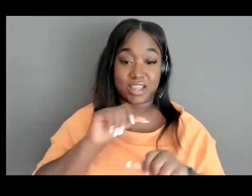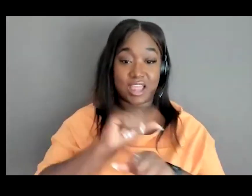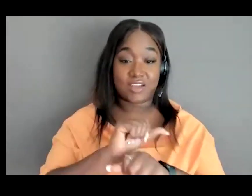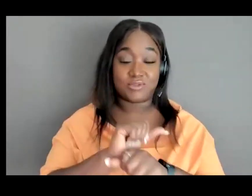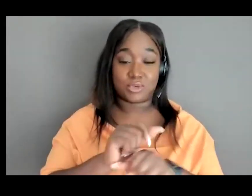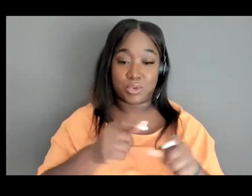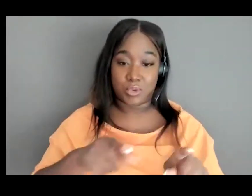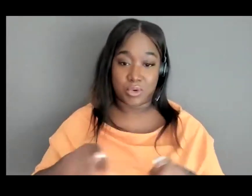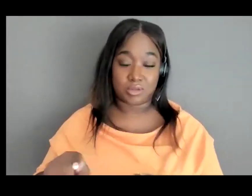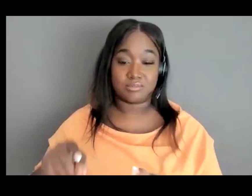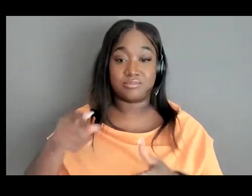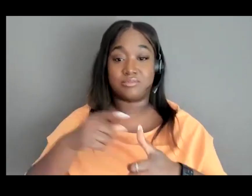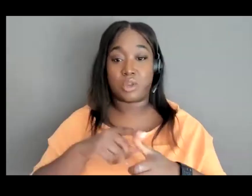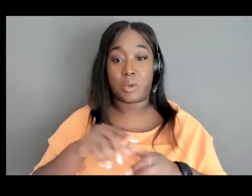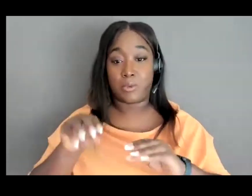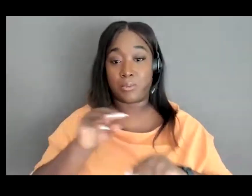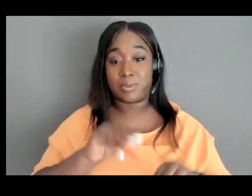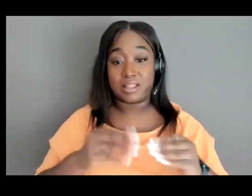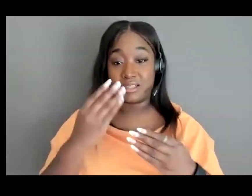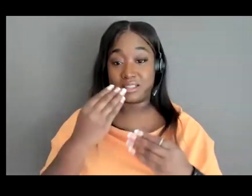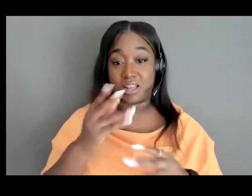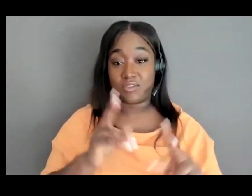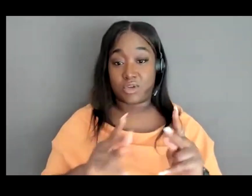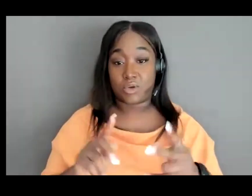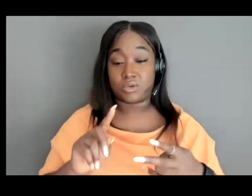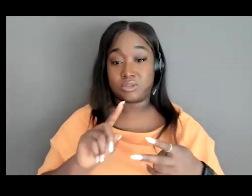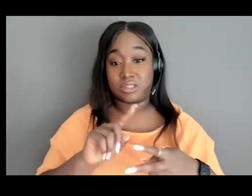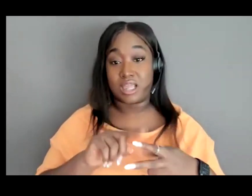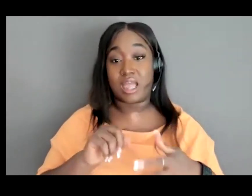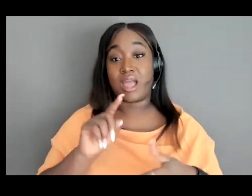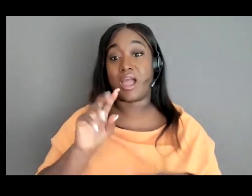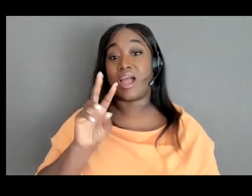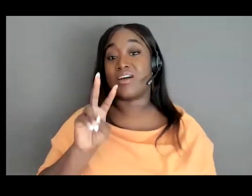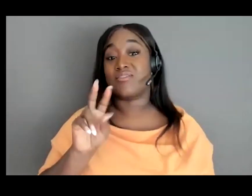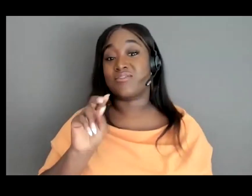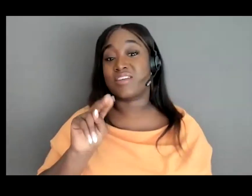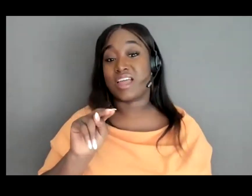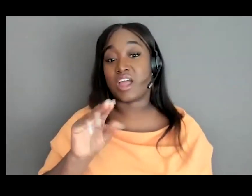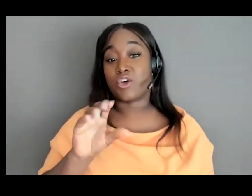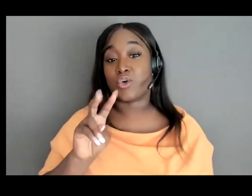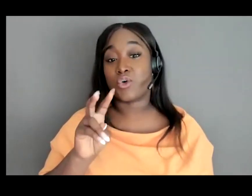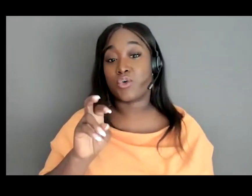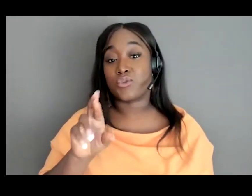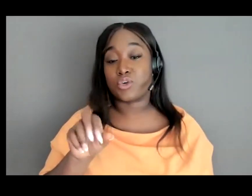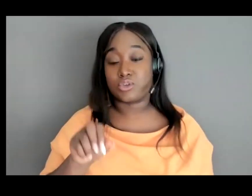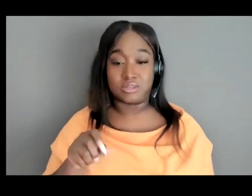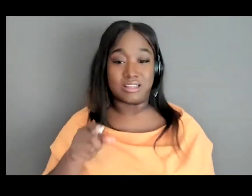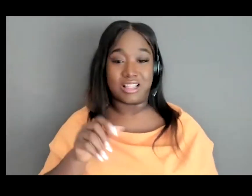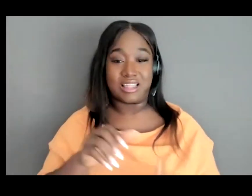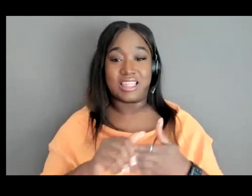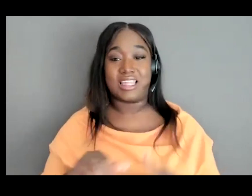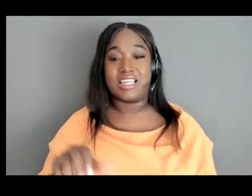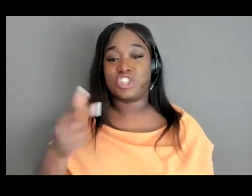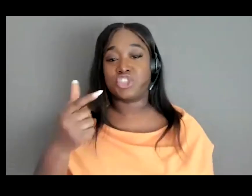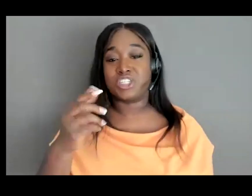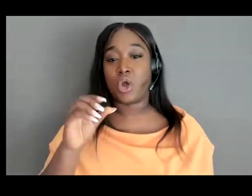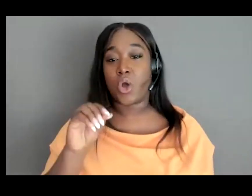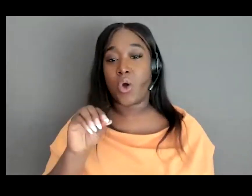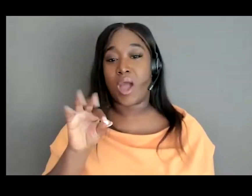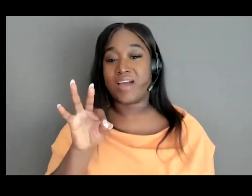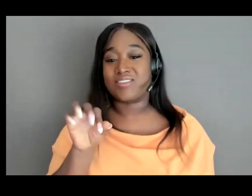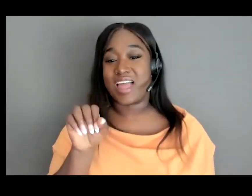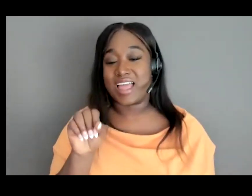that. The mobility data folks, Vancouver, I think, are leading the GOFS effort,